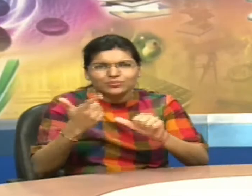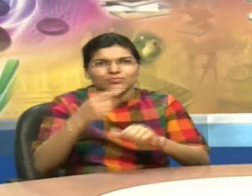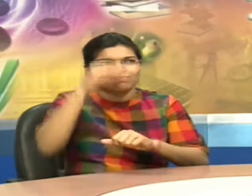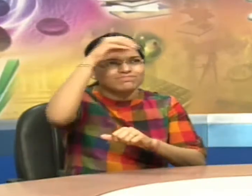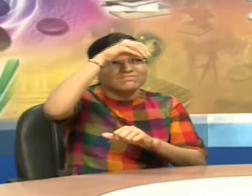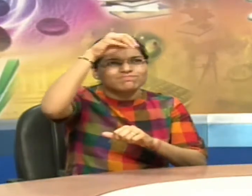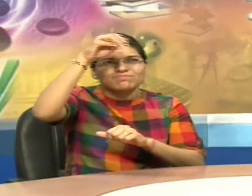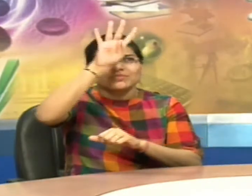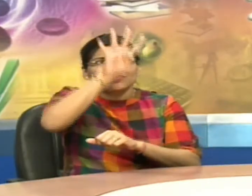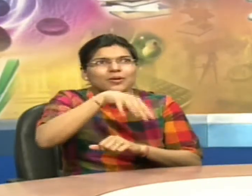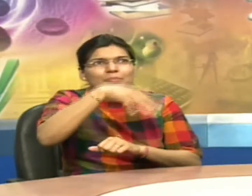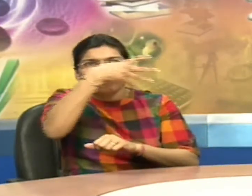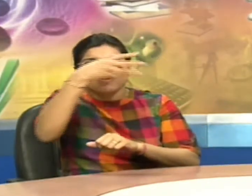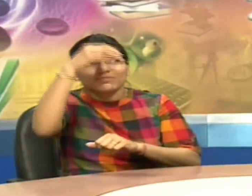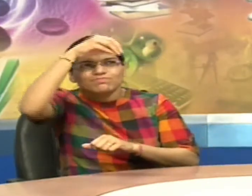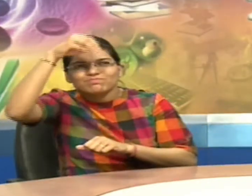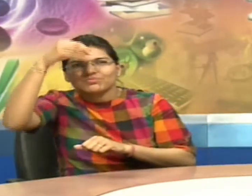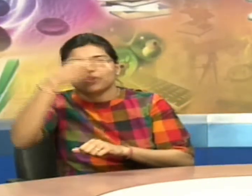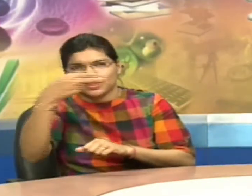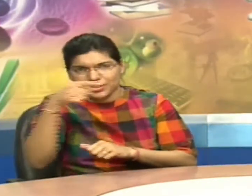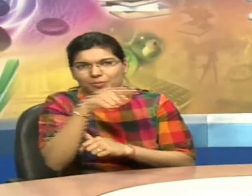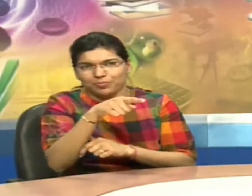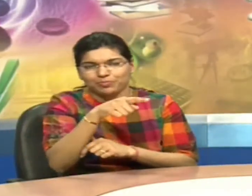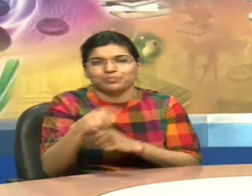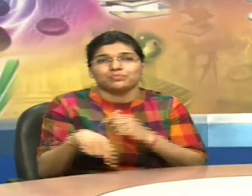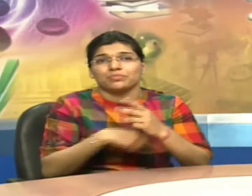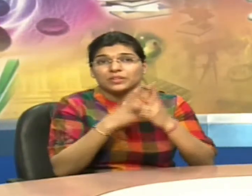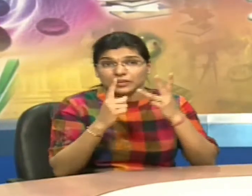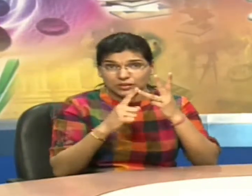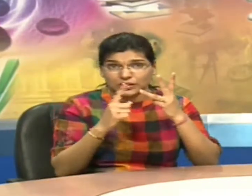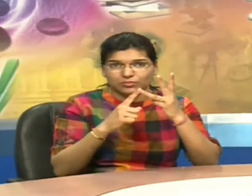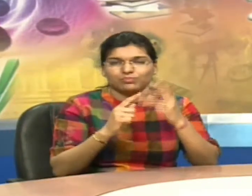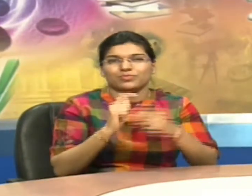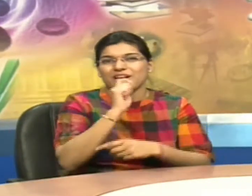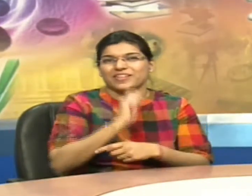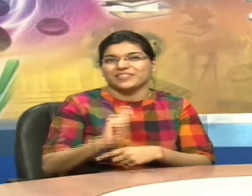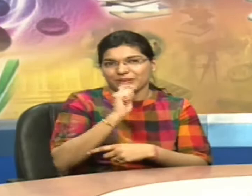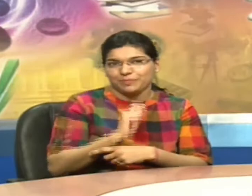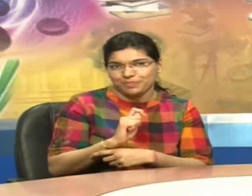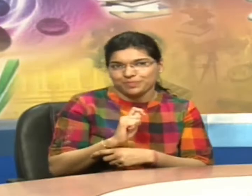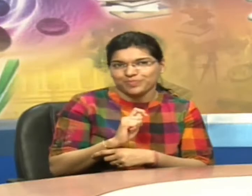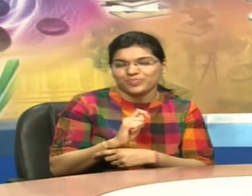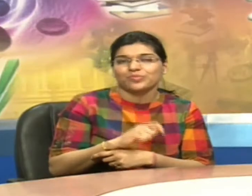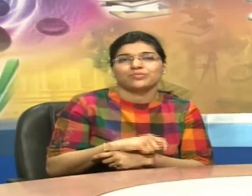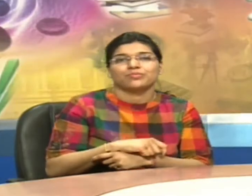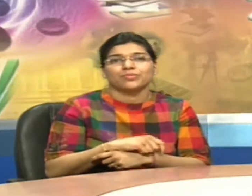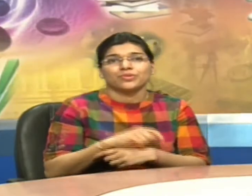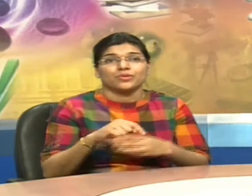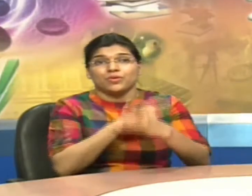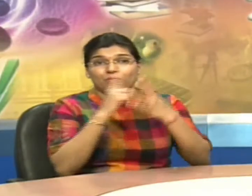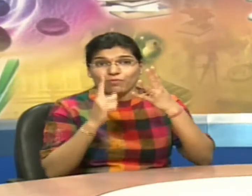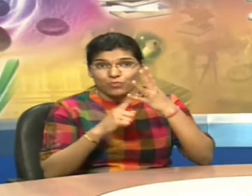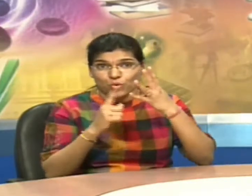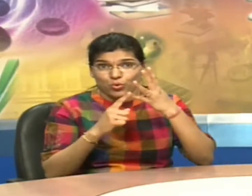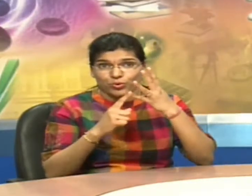timetable, in which we have put our daily task or which subject it is going to